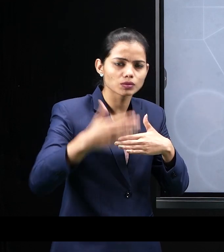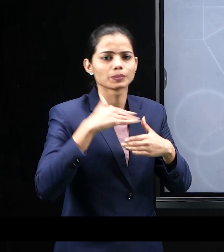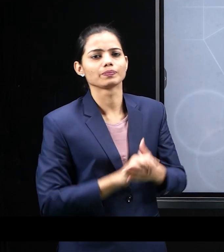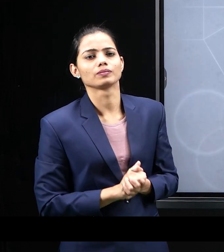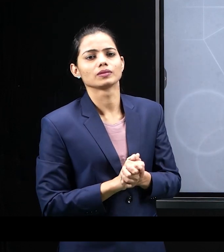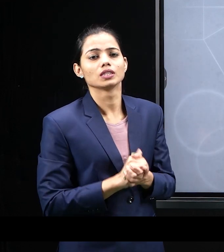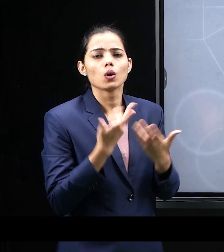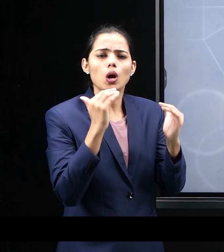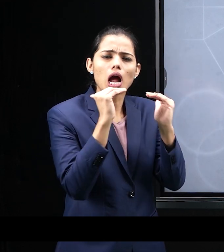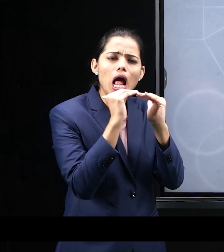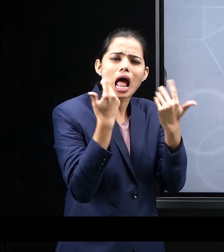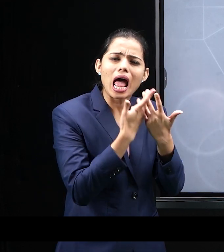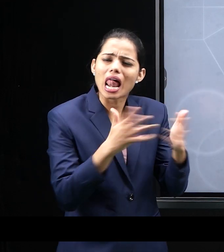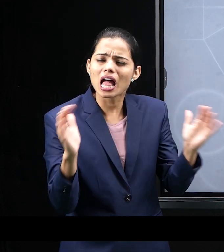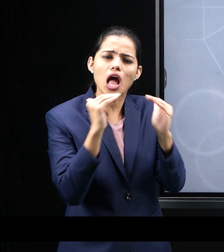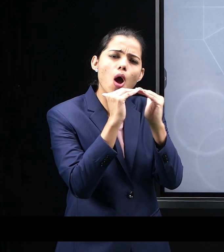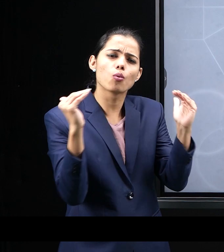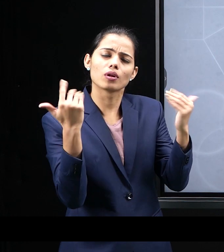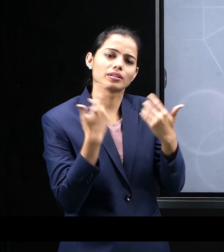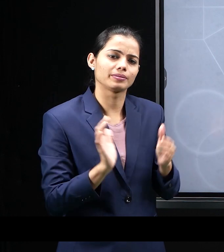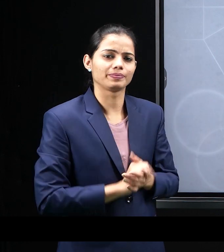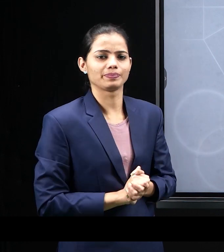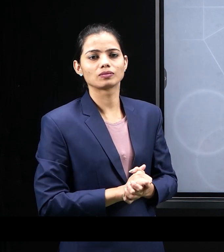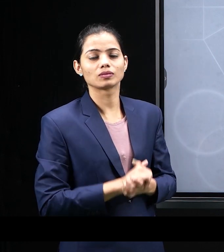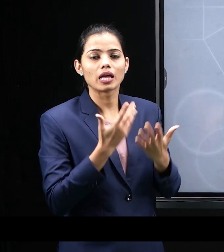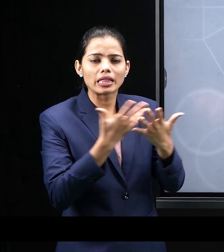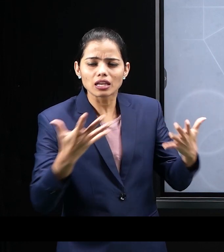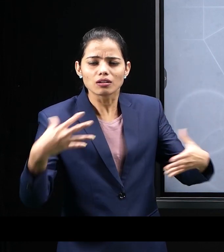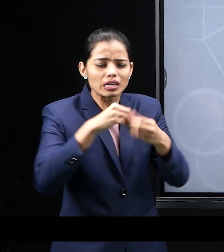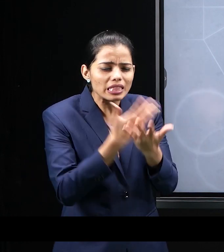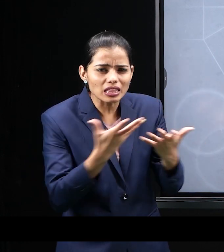infinite, equivalent set, universal set,